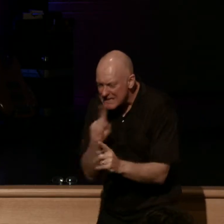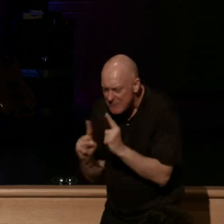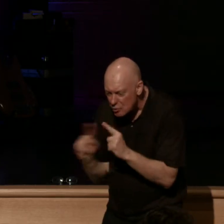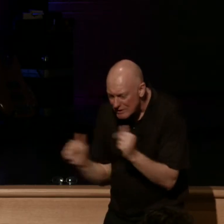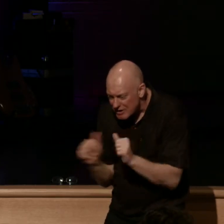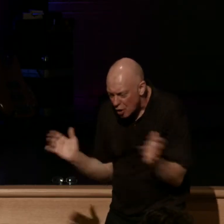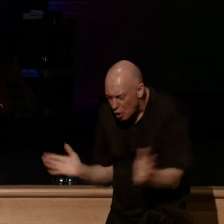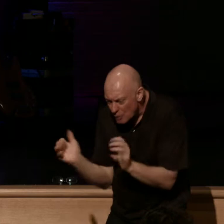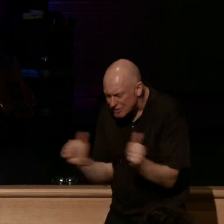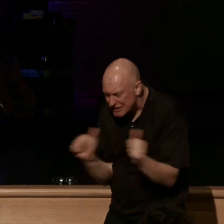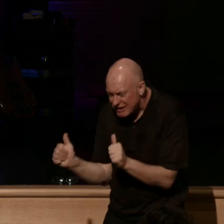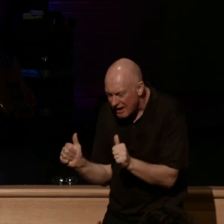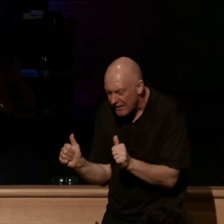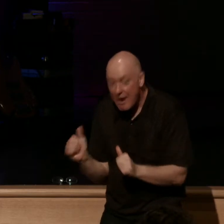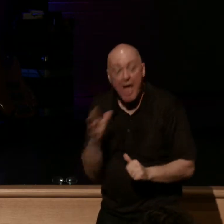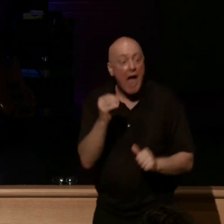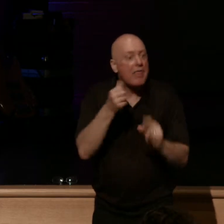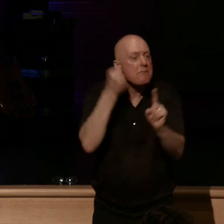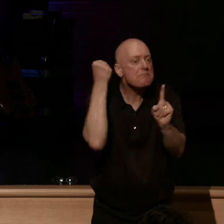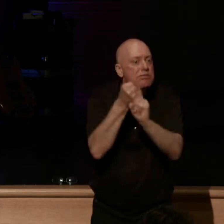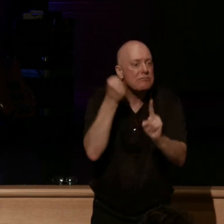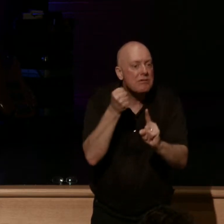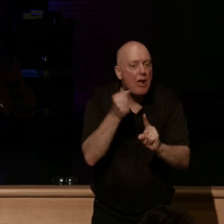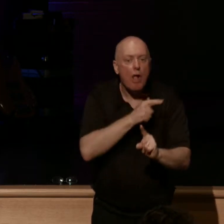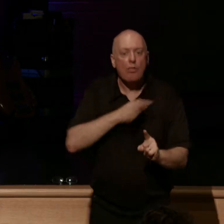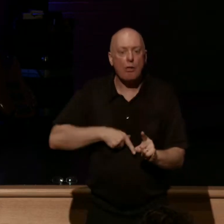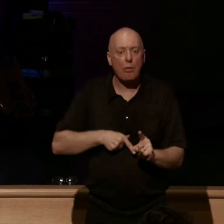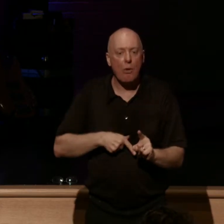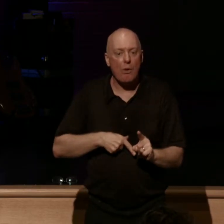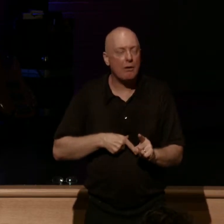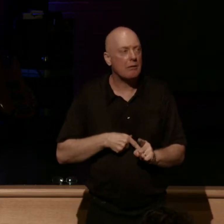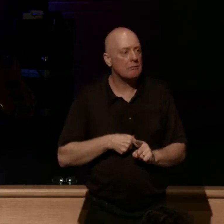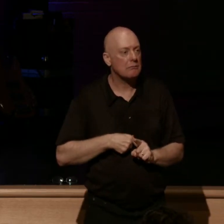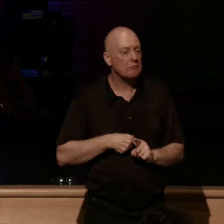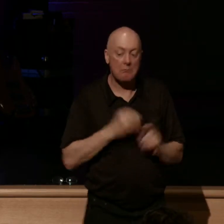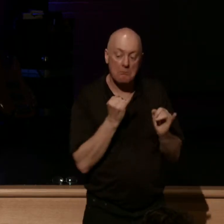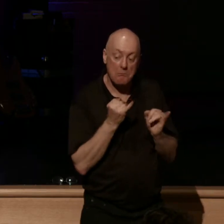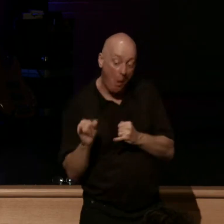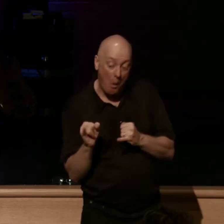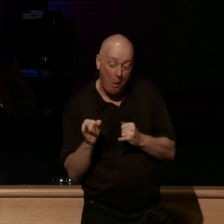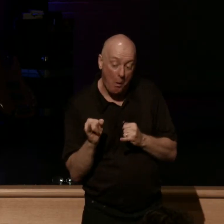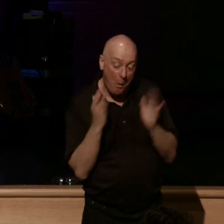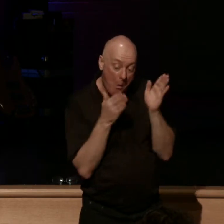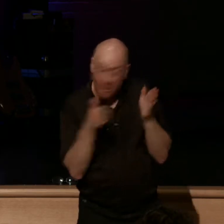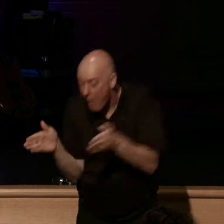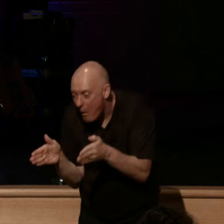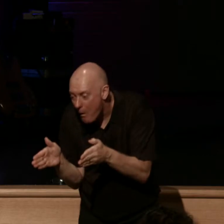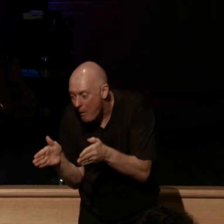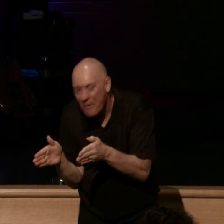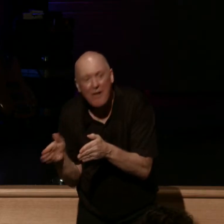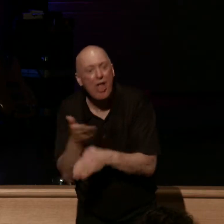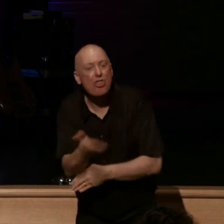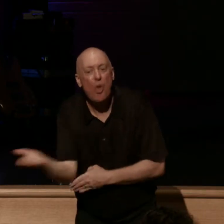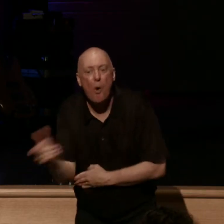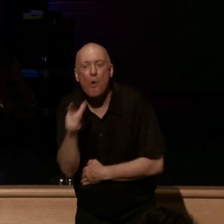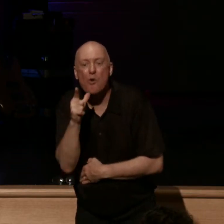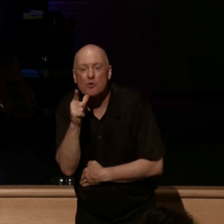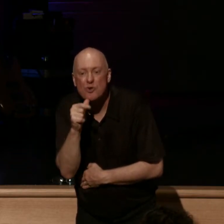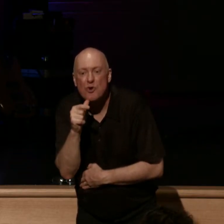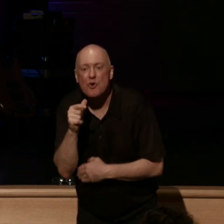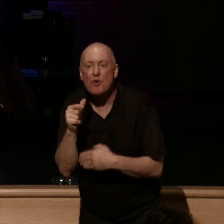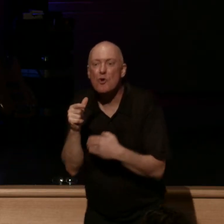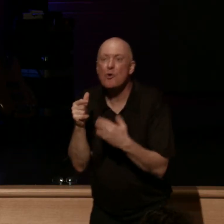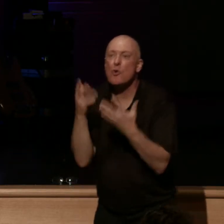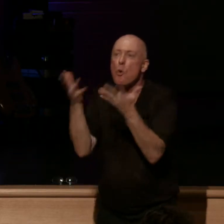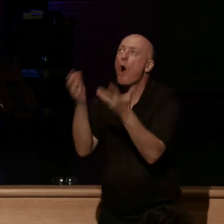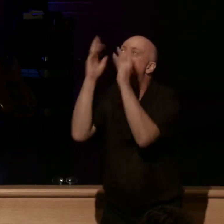they encourage one another, and all of a sudden the Lord gives his ear and gives his vision to those who are seeking to